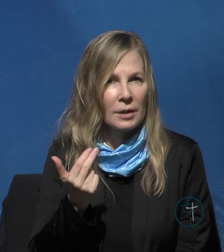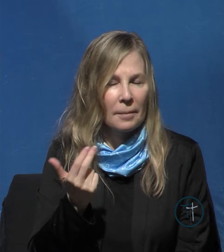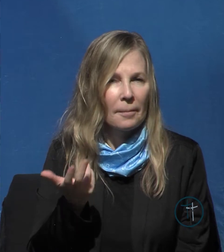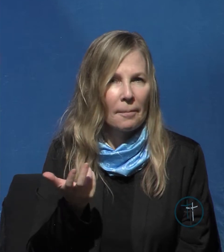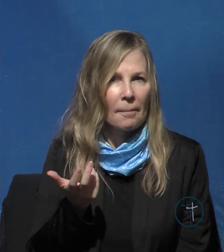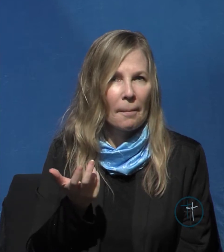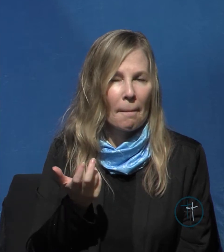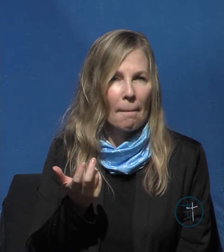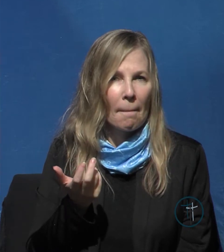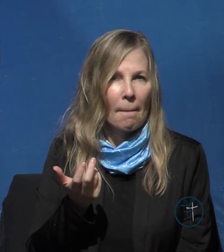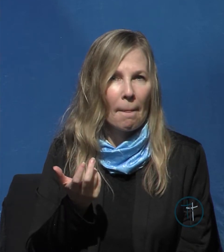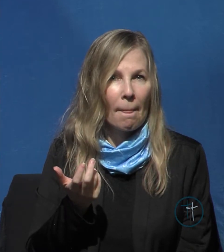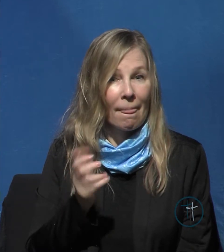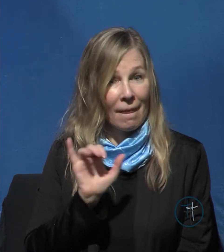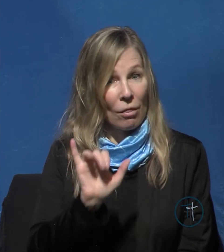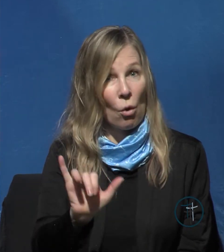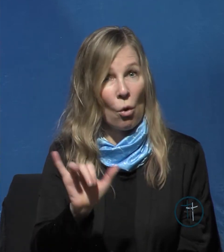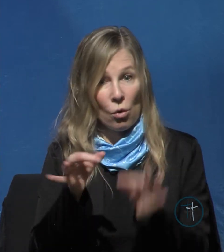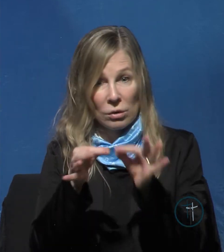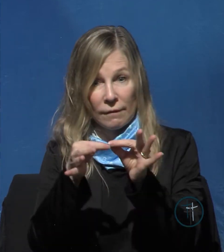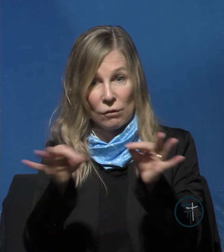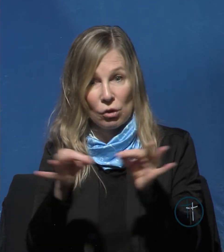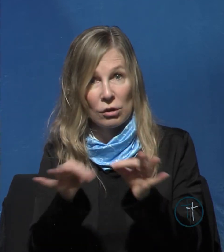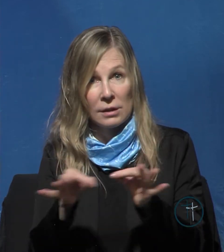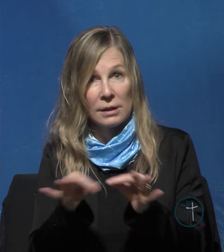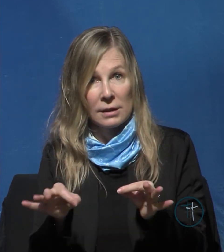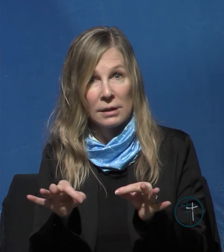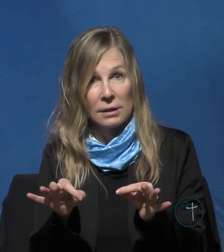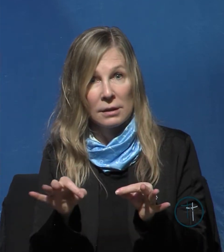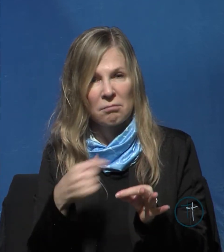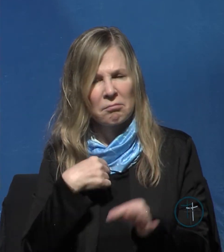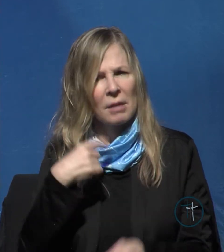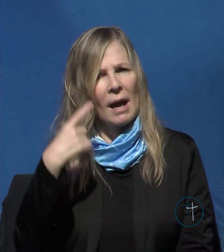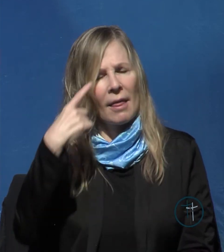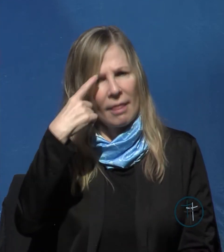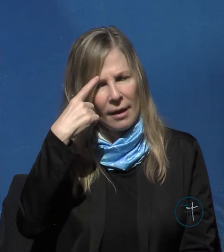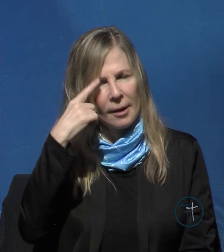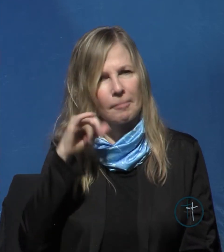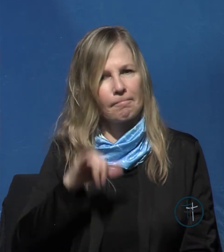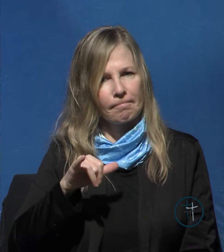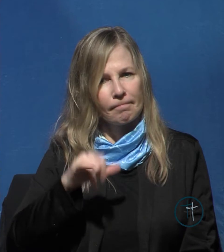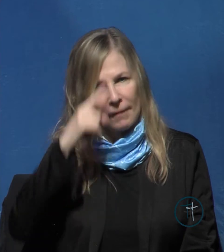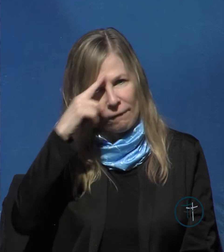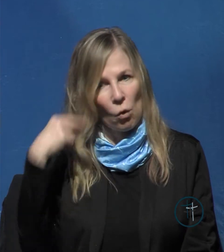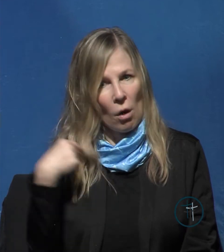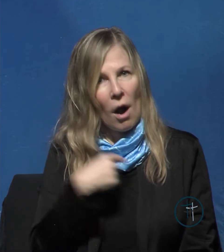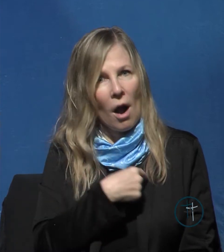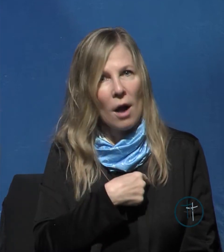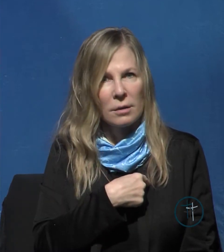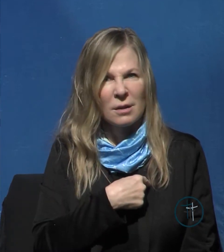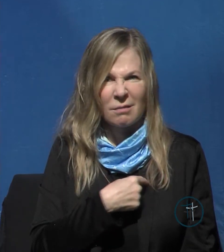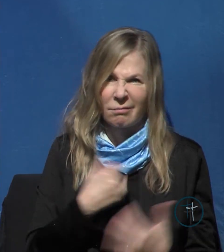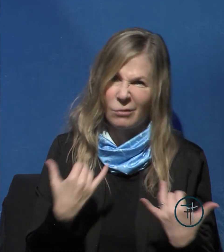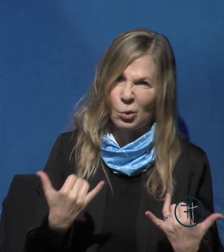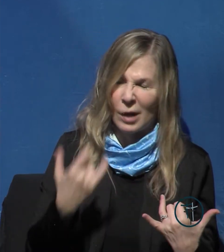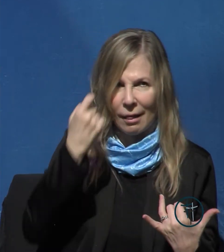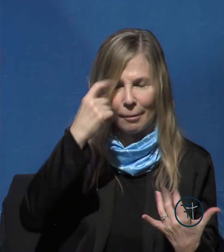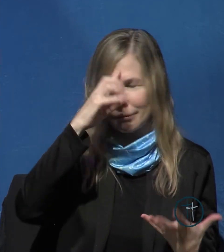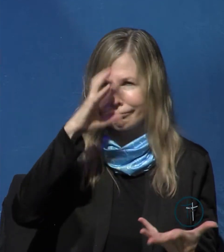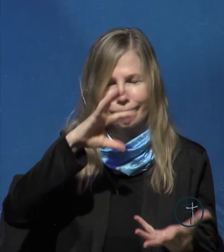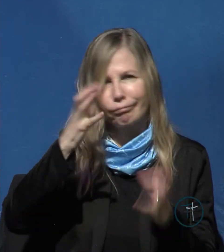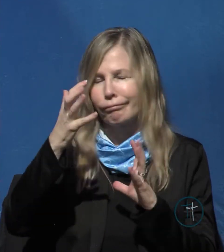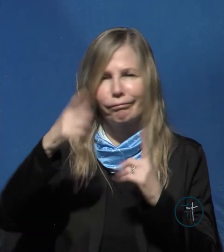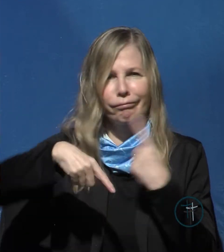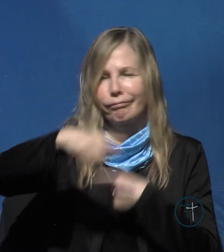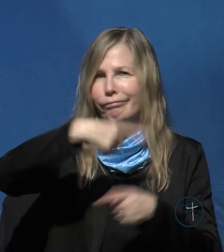And because of the content of those verses, I think for us, in an unsettling time where so many things